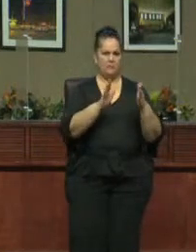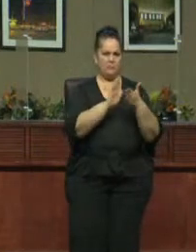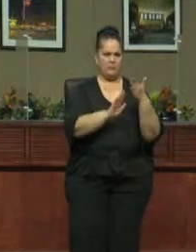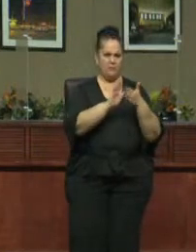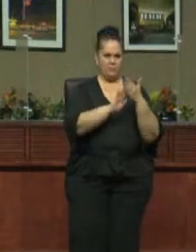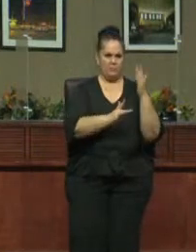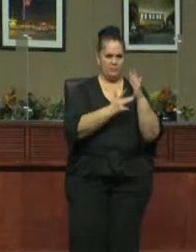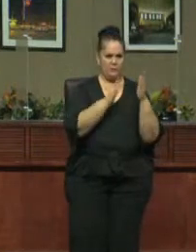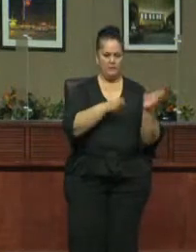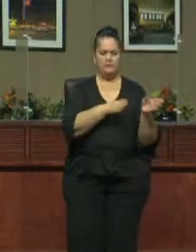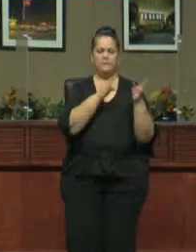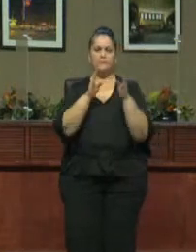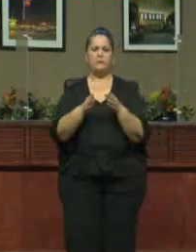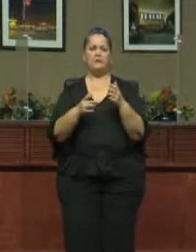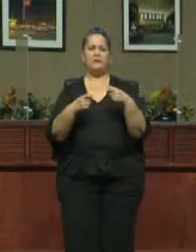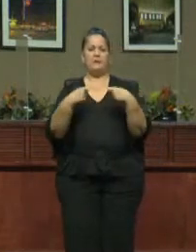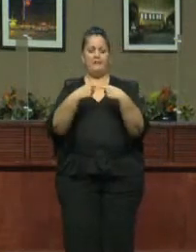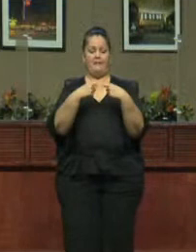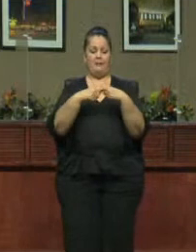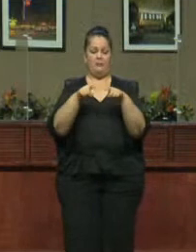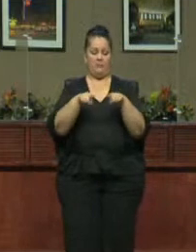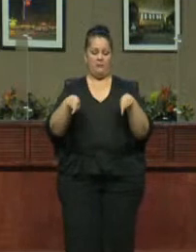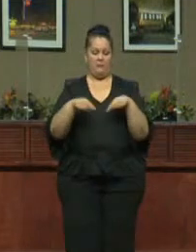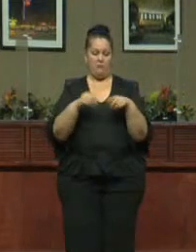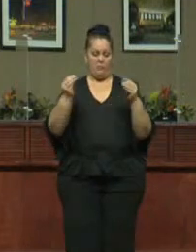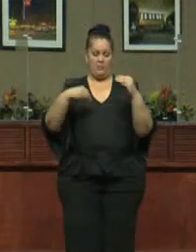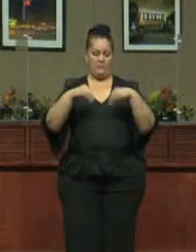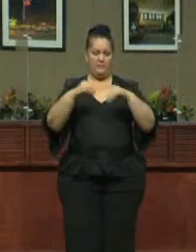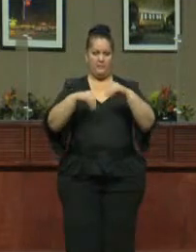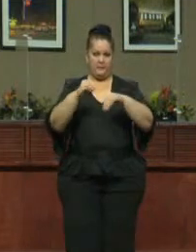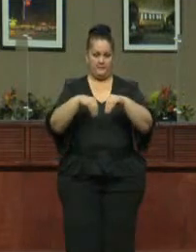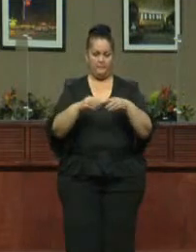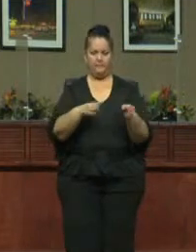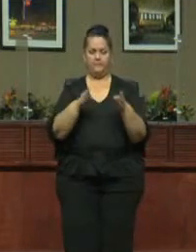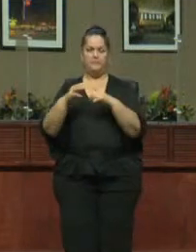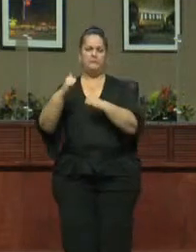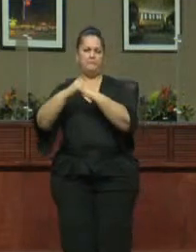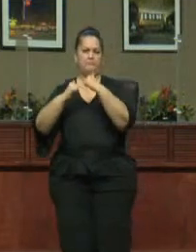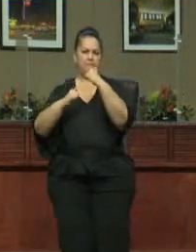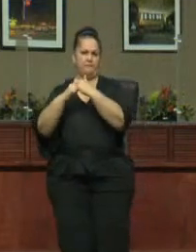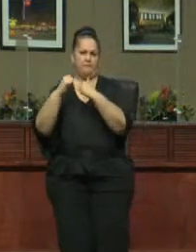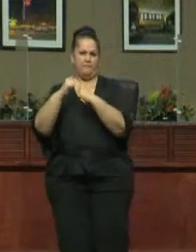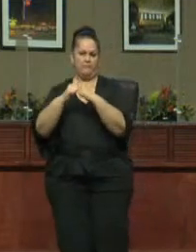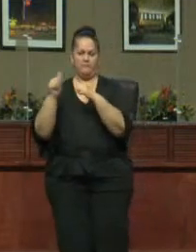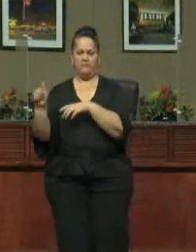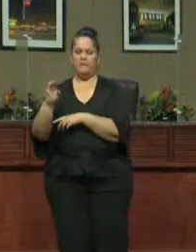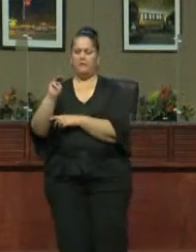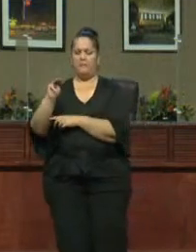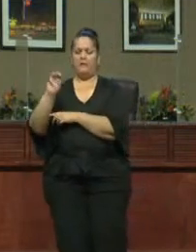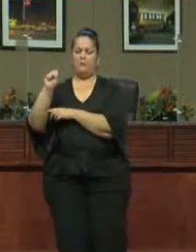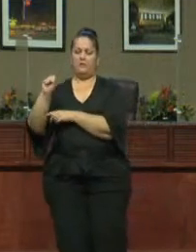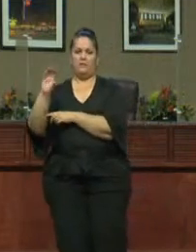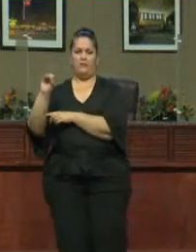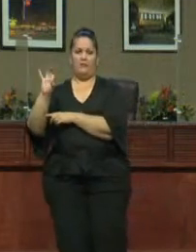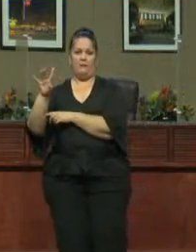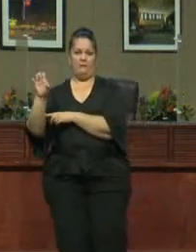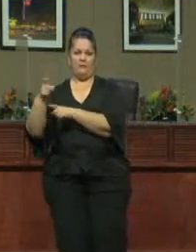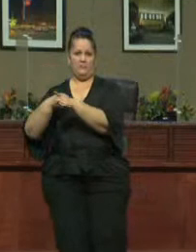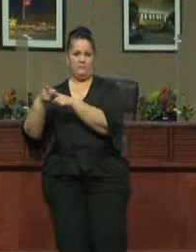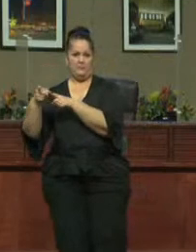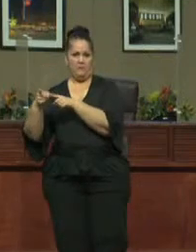operations technicians, electronic board assembly, masonry, and Microsoft Office